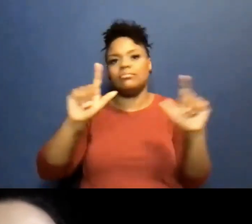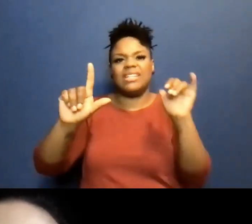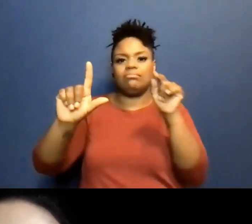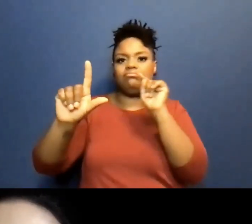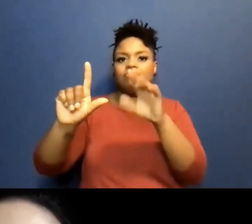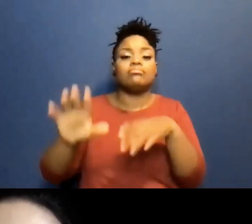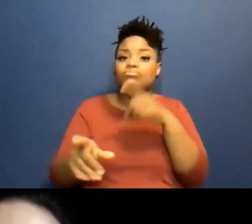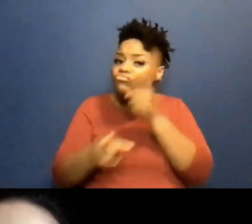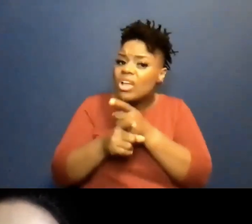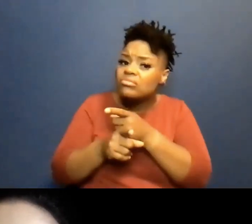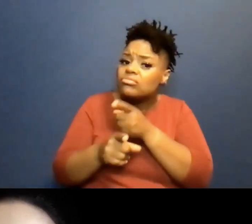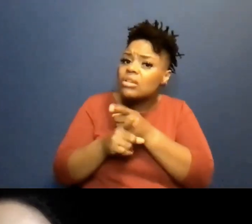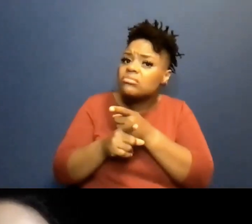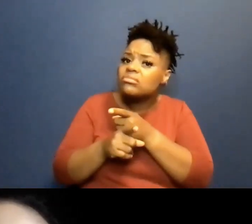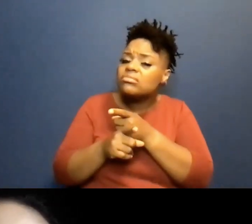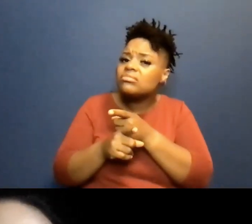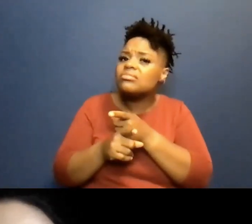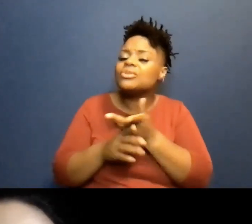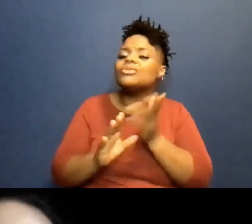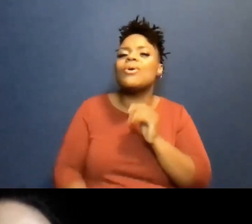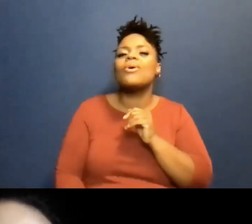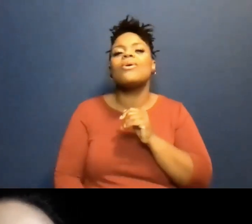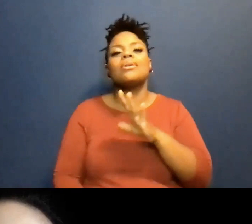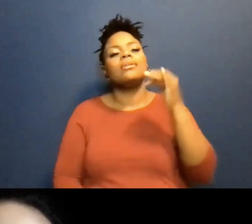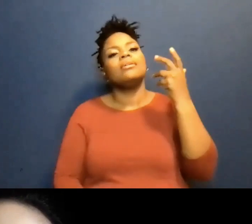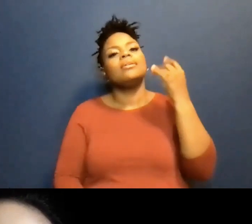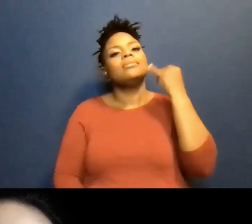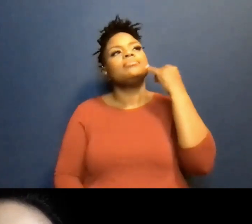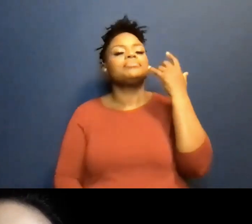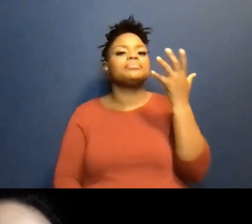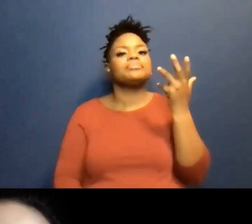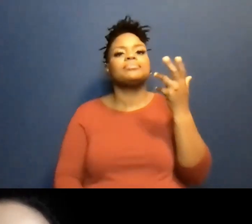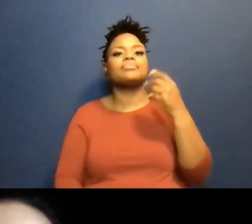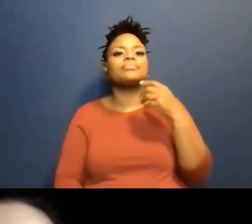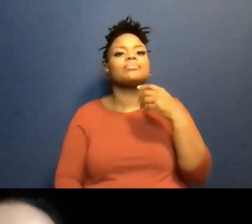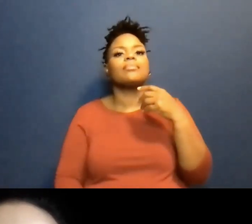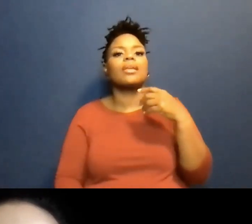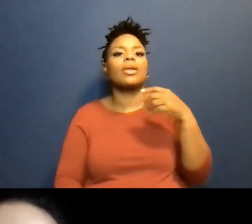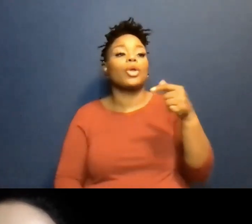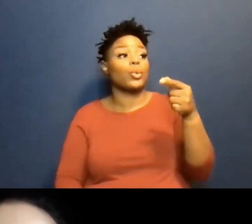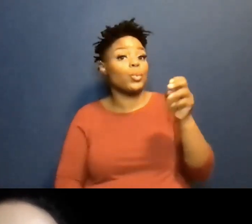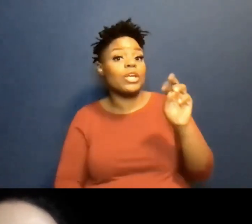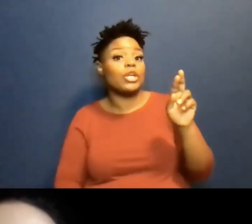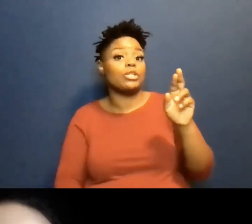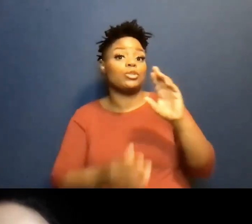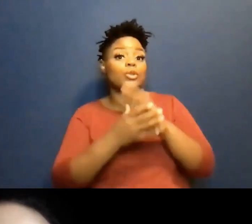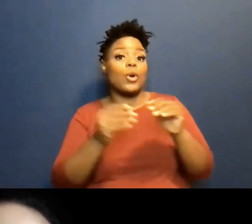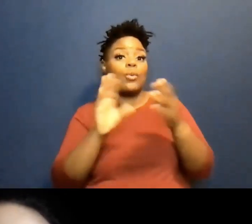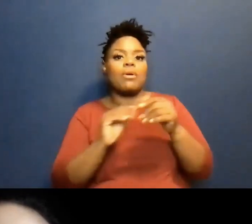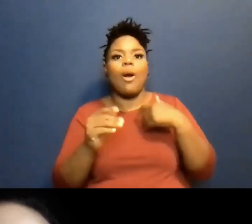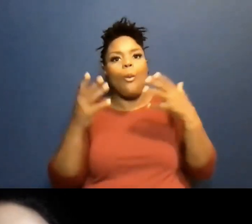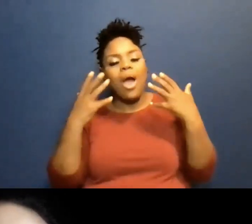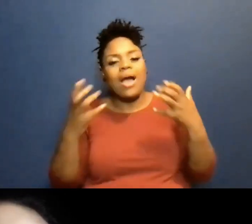if this was a queer story? I think that's, I'm here for all of that, and I think, there's just room for it. And